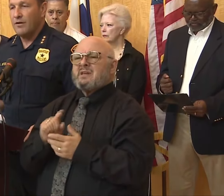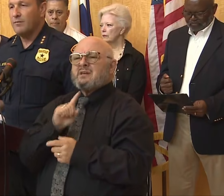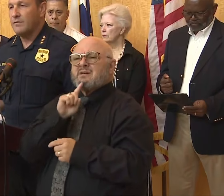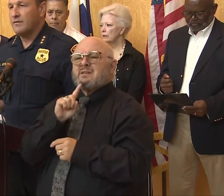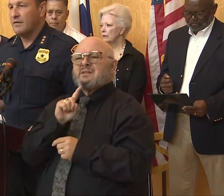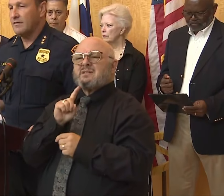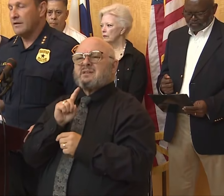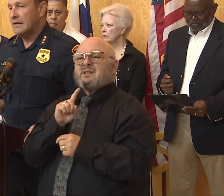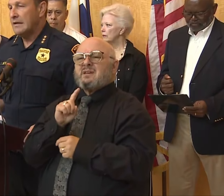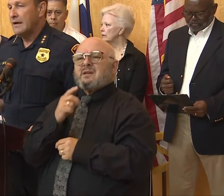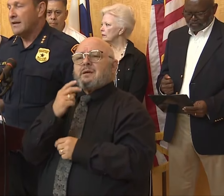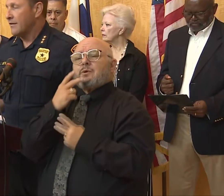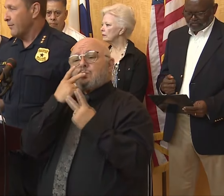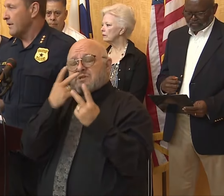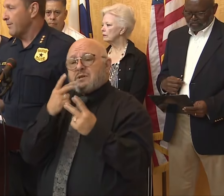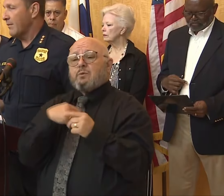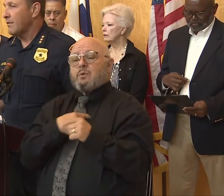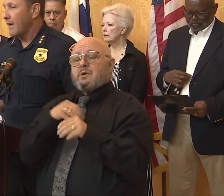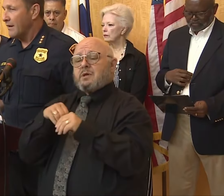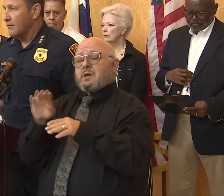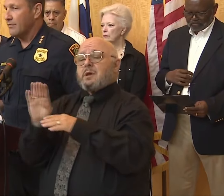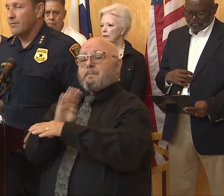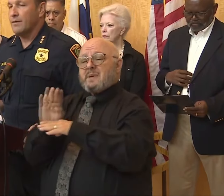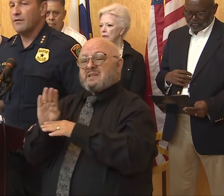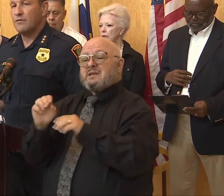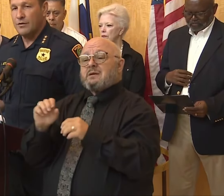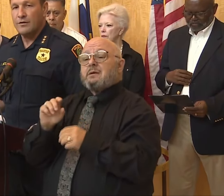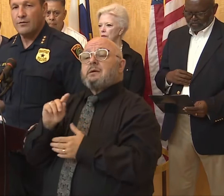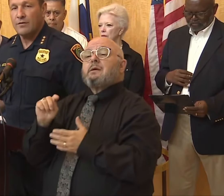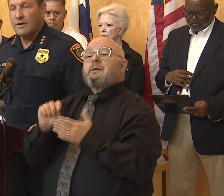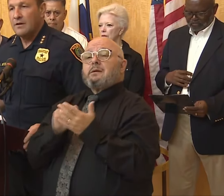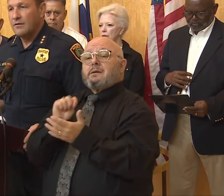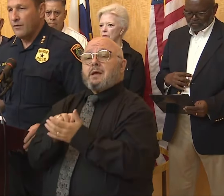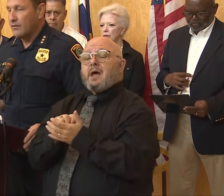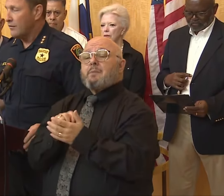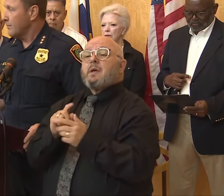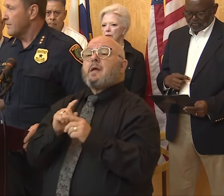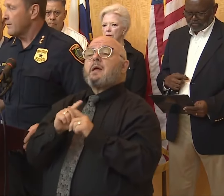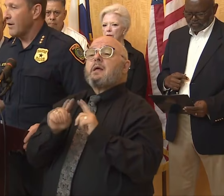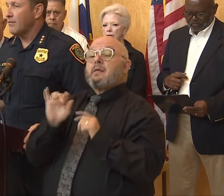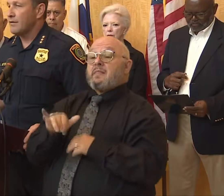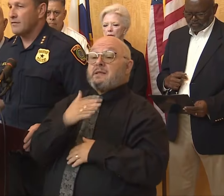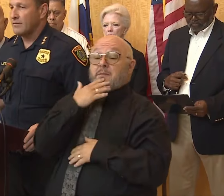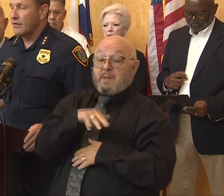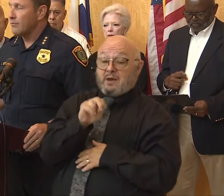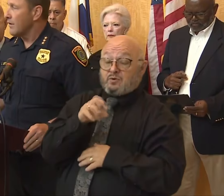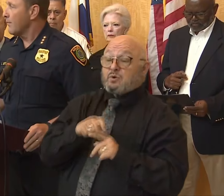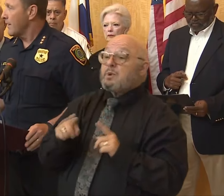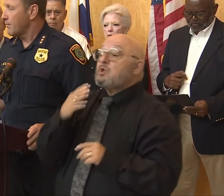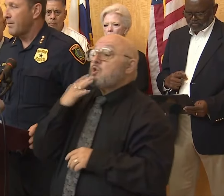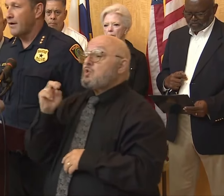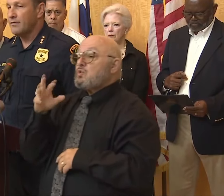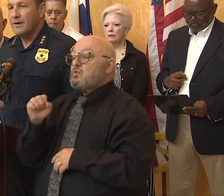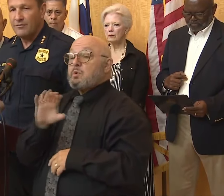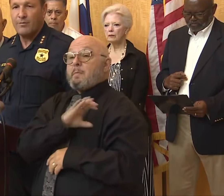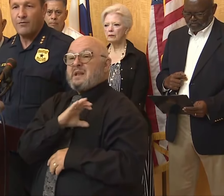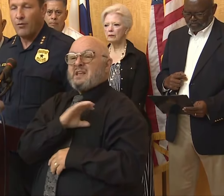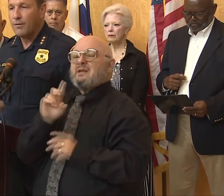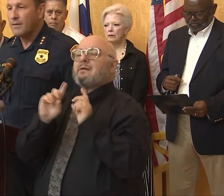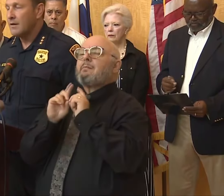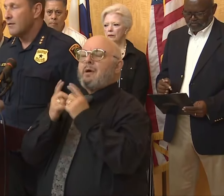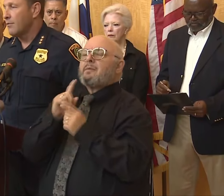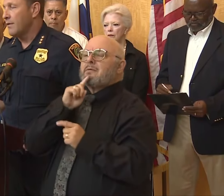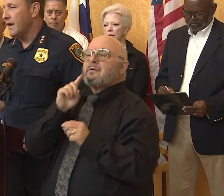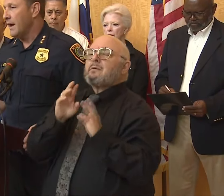in for a very busy season. And that's really probably the bad news. But here's the good news. As far as the Houston Police Department is concerned, we are better prepared than ever